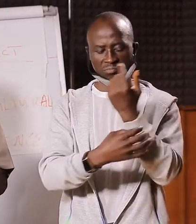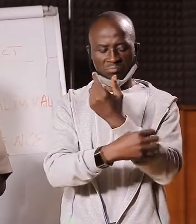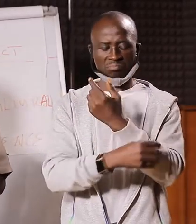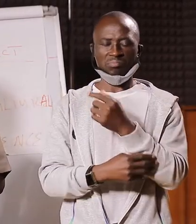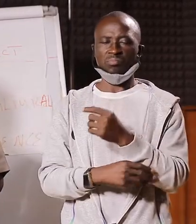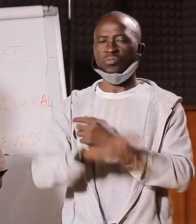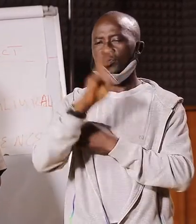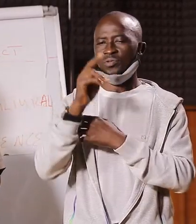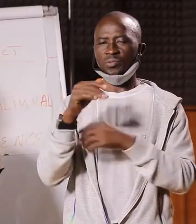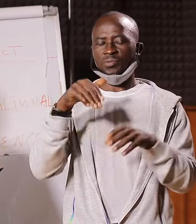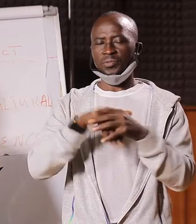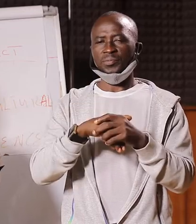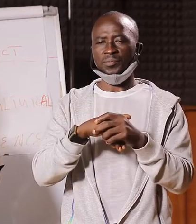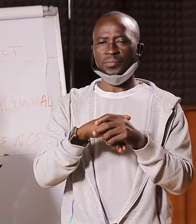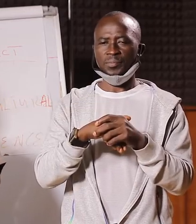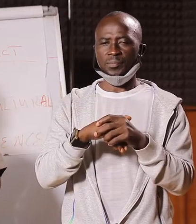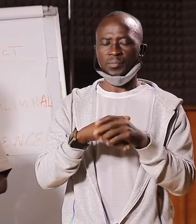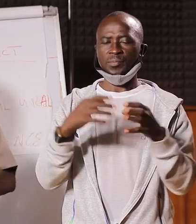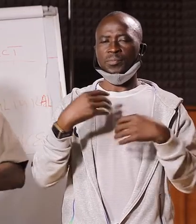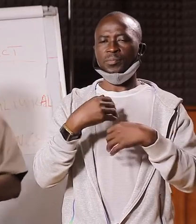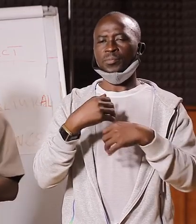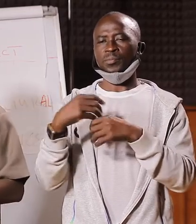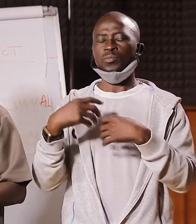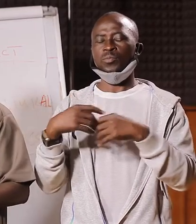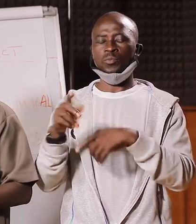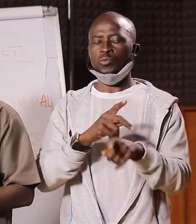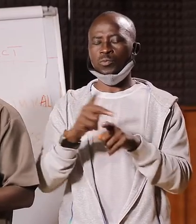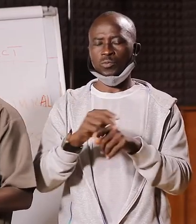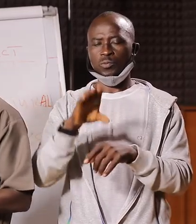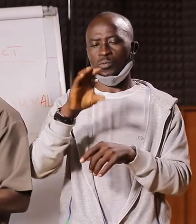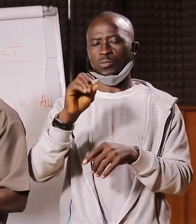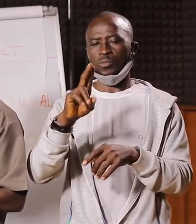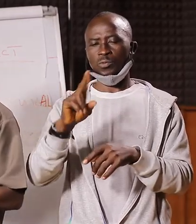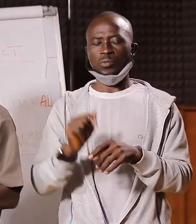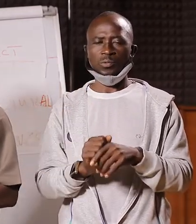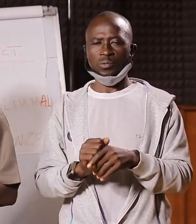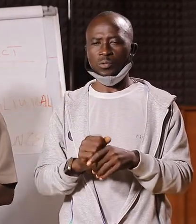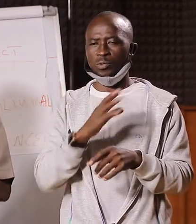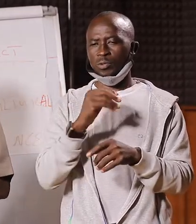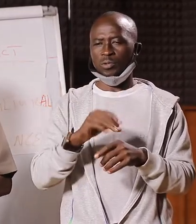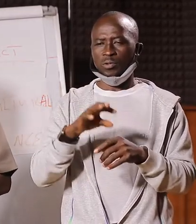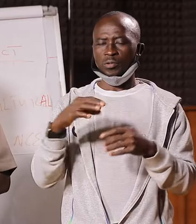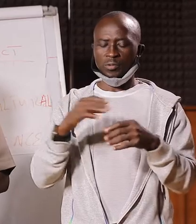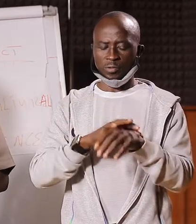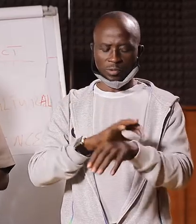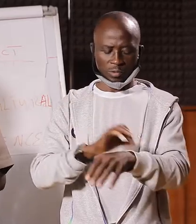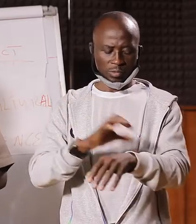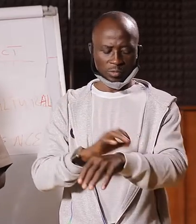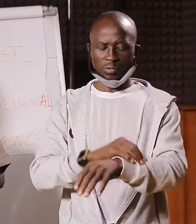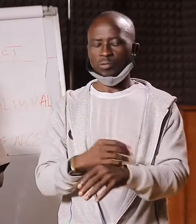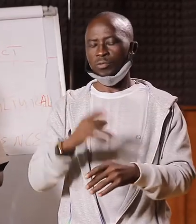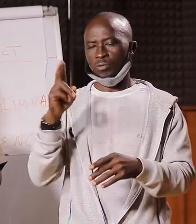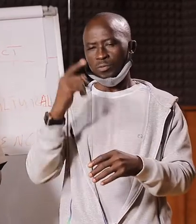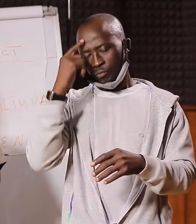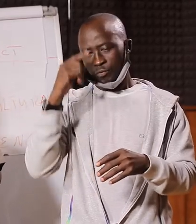They are used in the manufacturing of cloth, and feathers are used in the